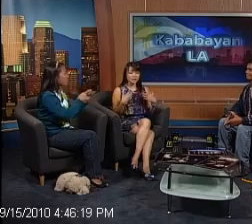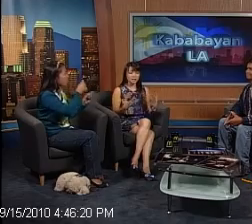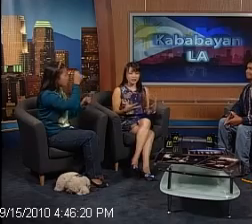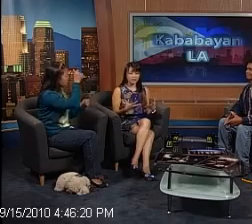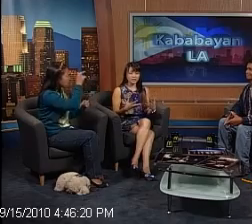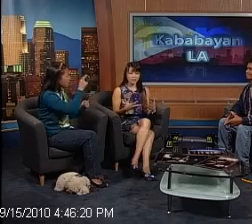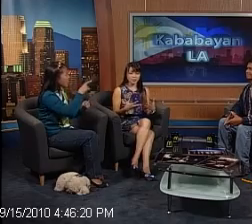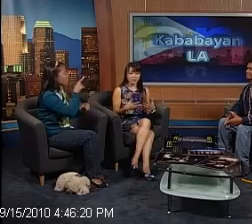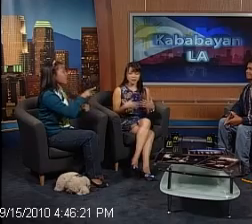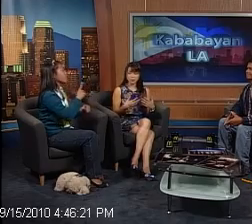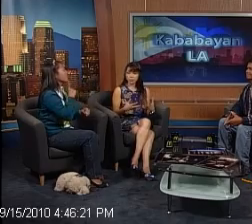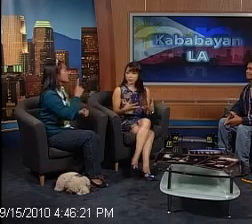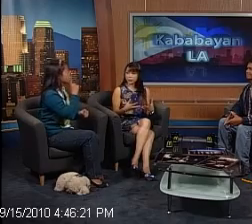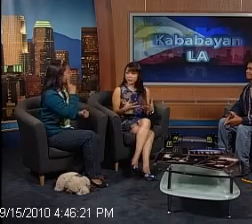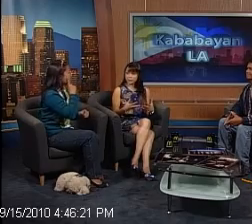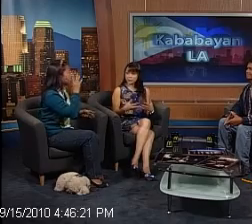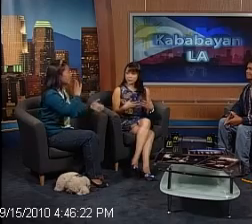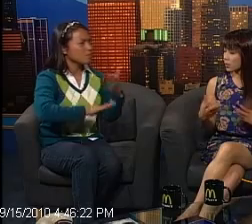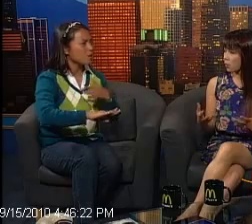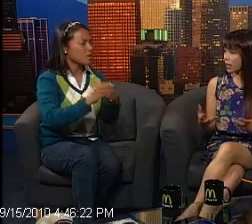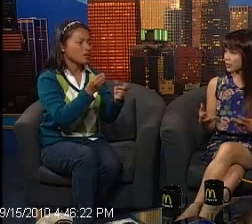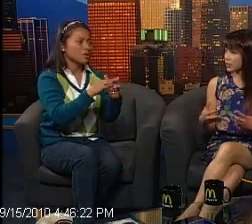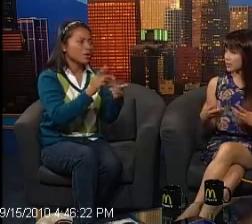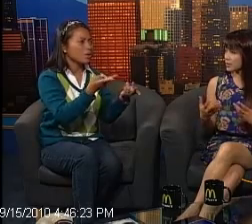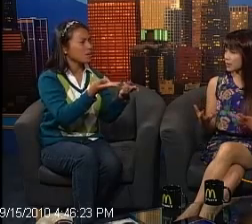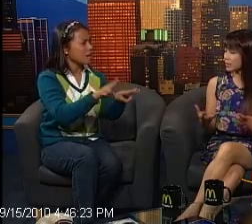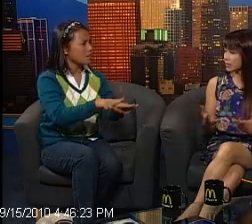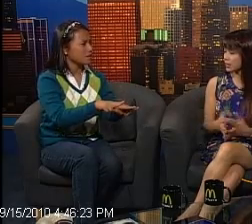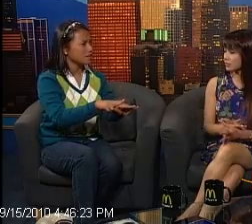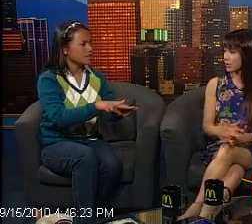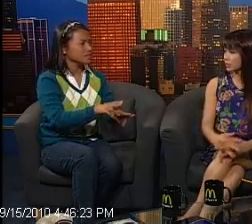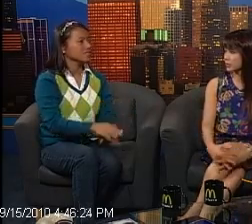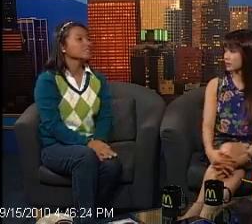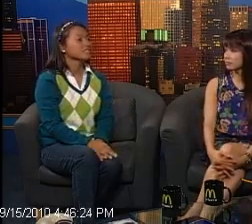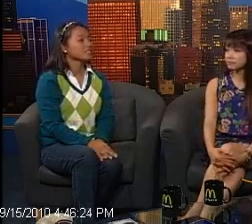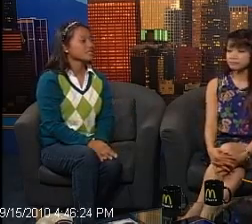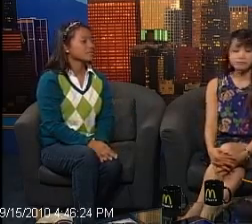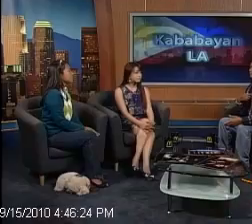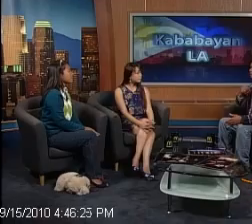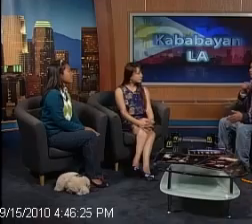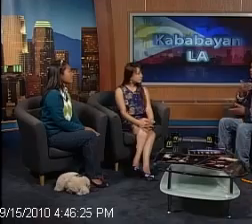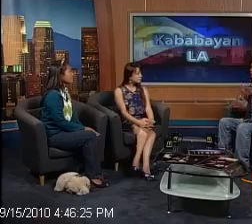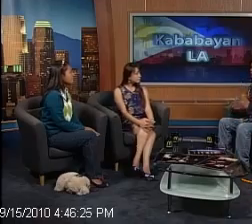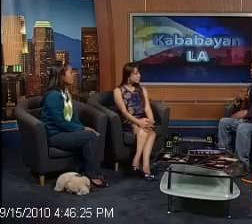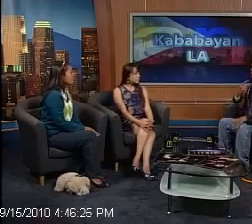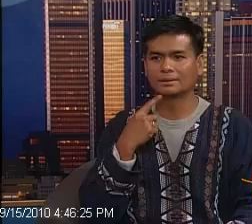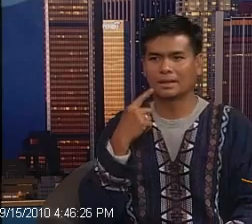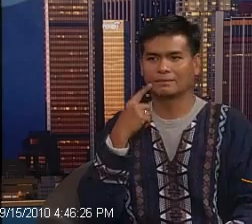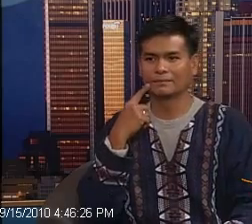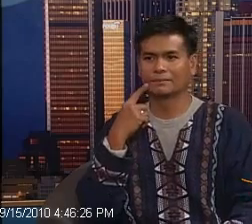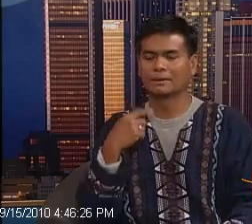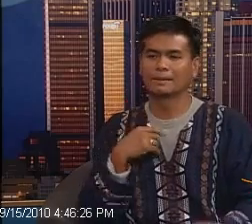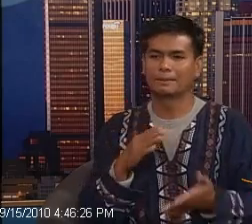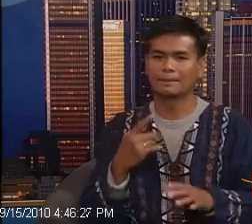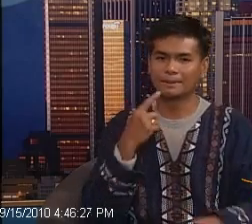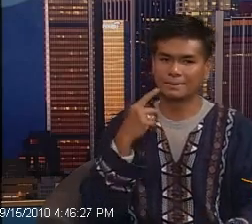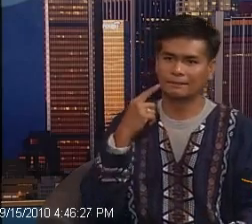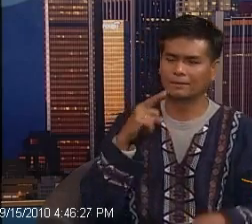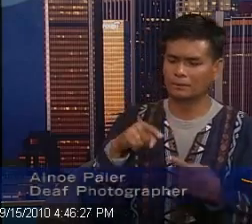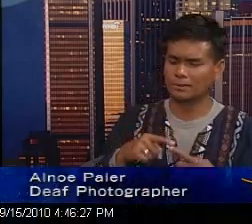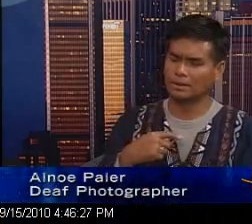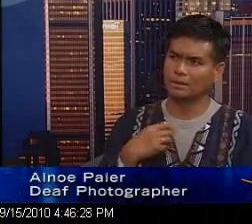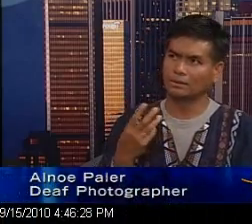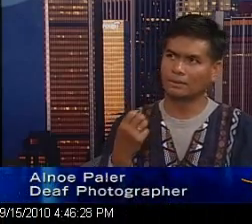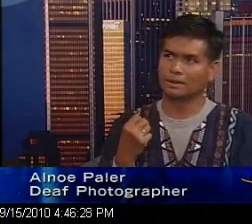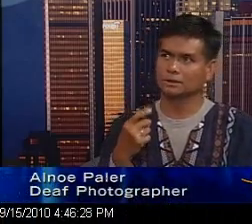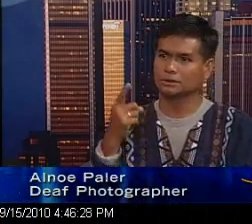His being deaf, is this something that he was born with, or was it acquired? Is it something that he developed? I was not born deaf.